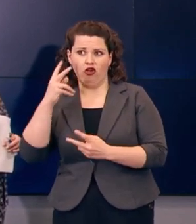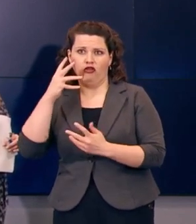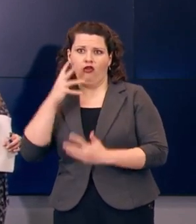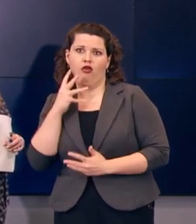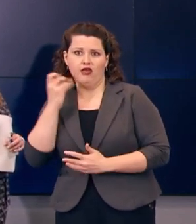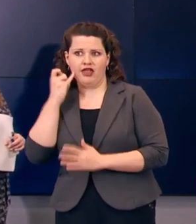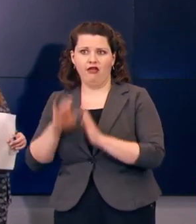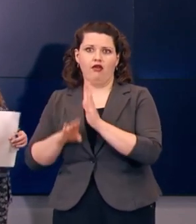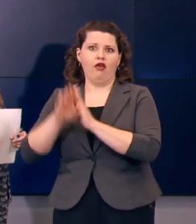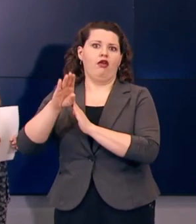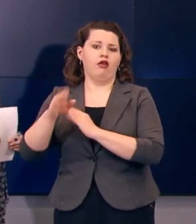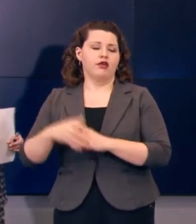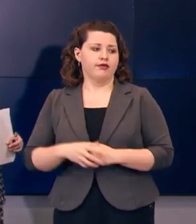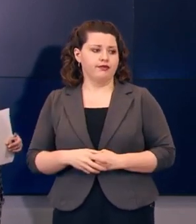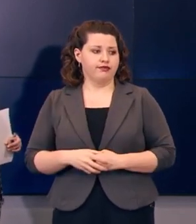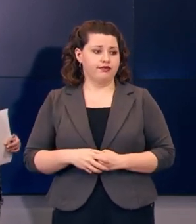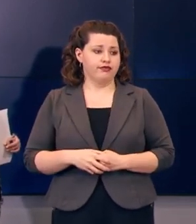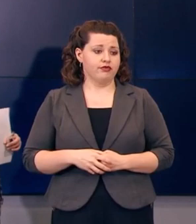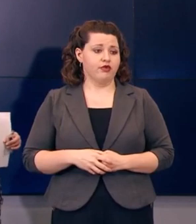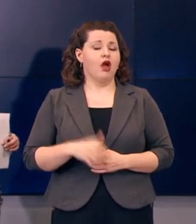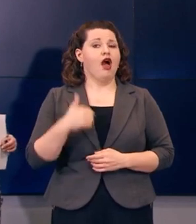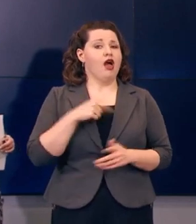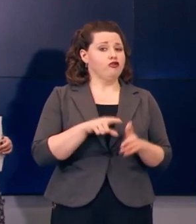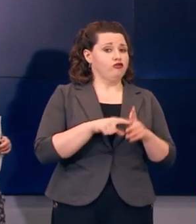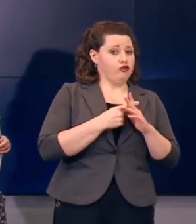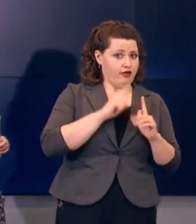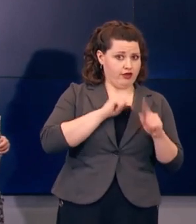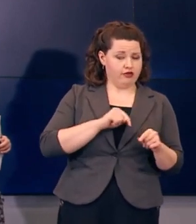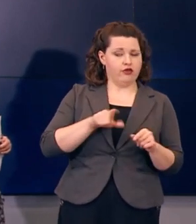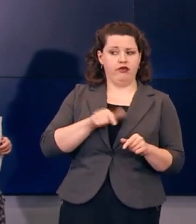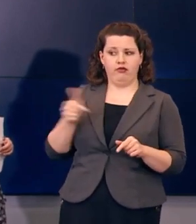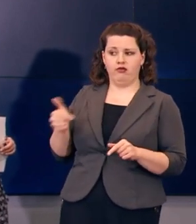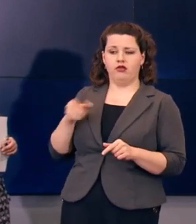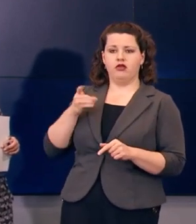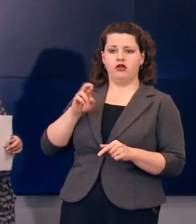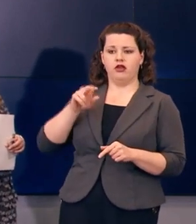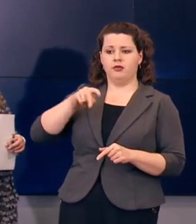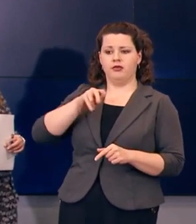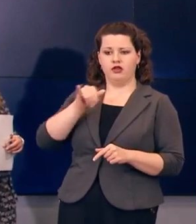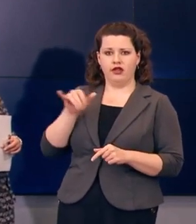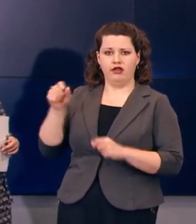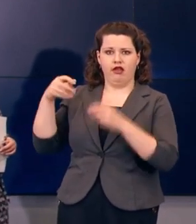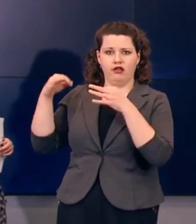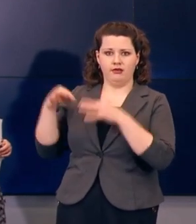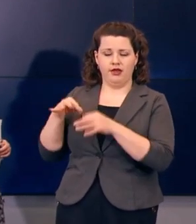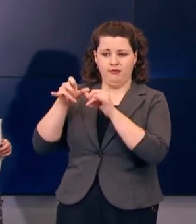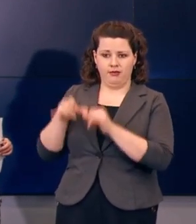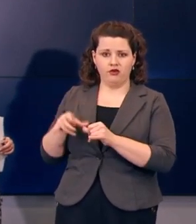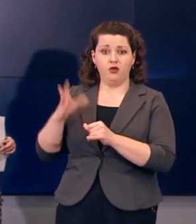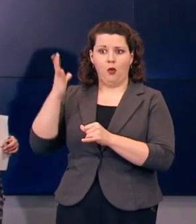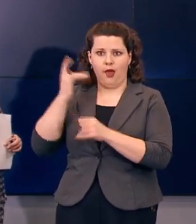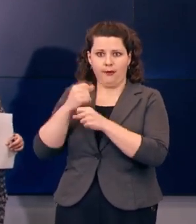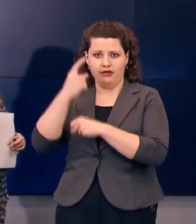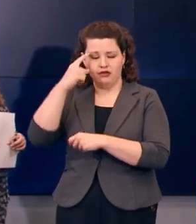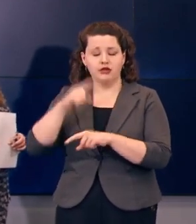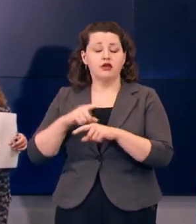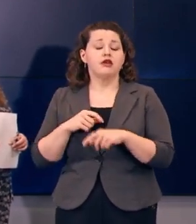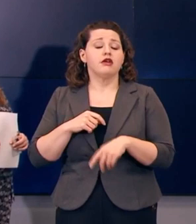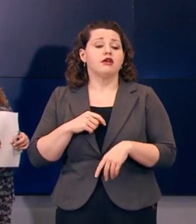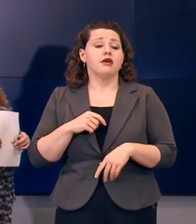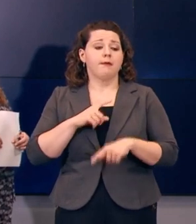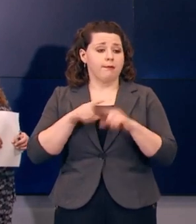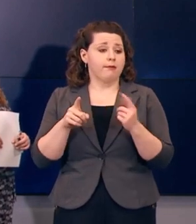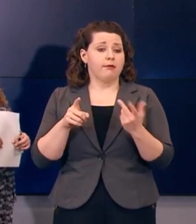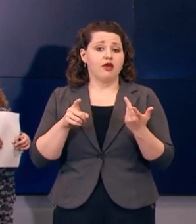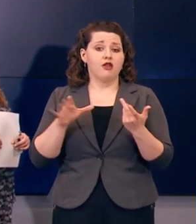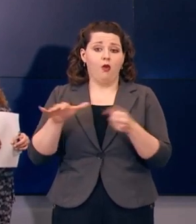surge? I can start that, and then I'm going to turn it over to Dr. Pedati. She can walk through some of the metrics we've used and why that makes sense. But we have all